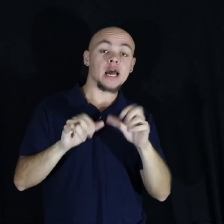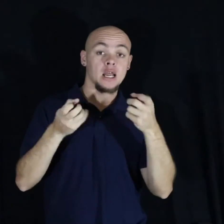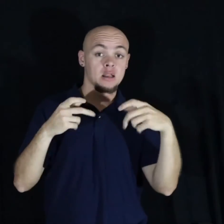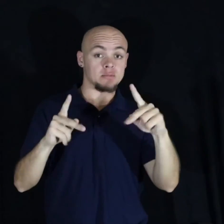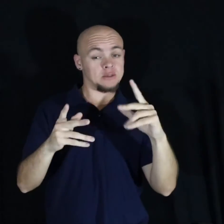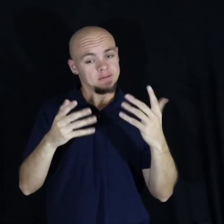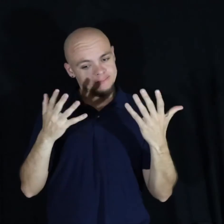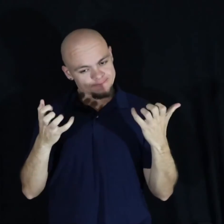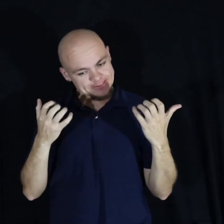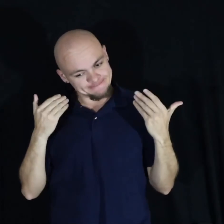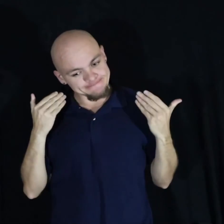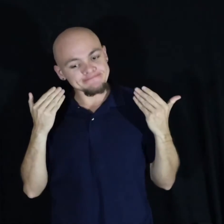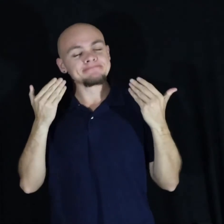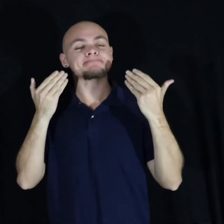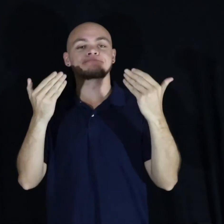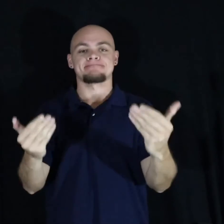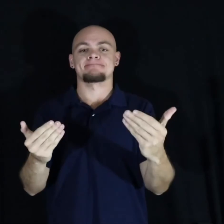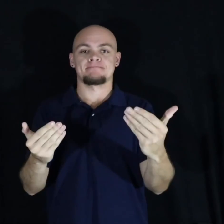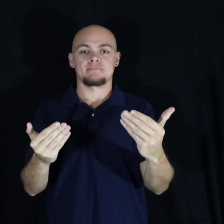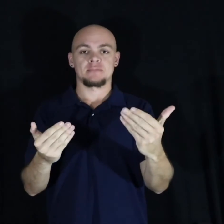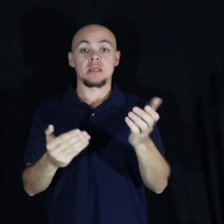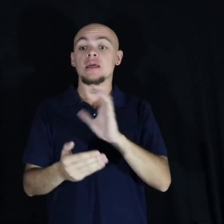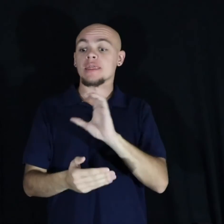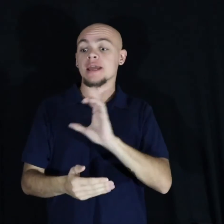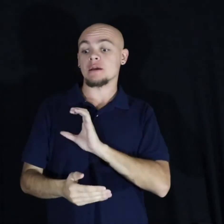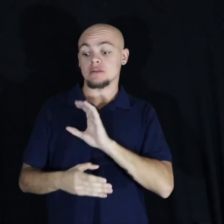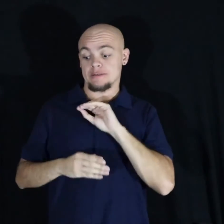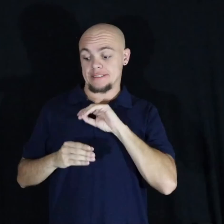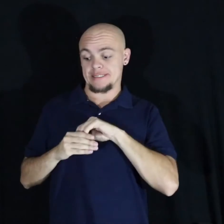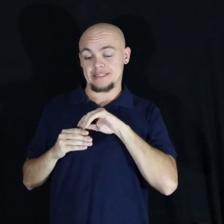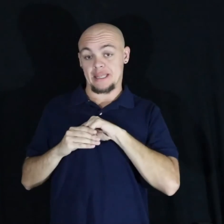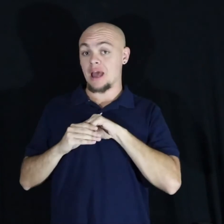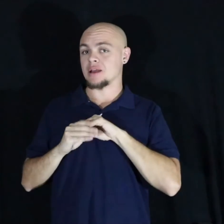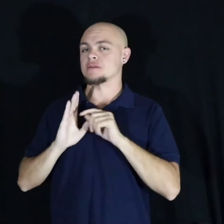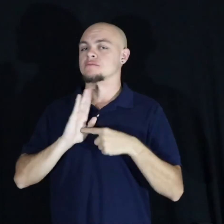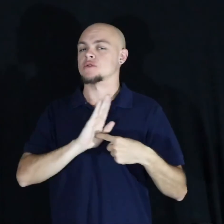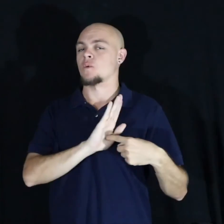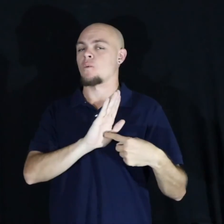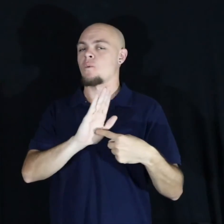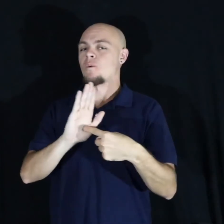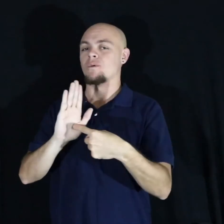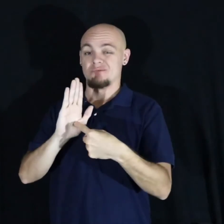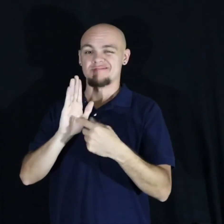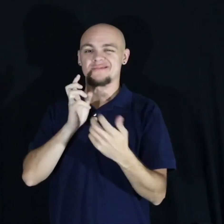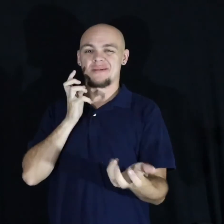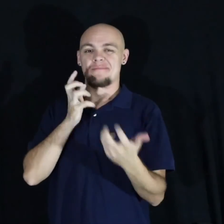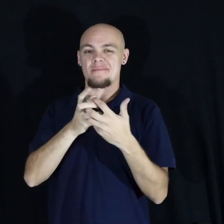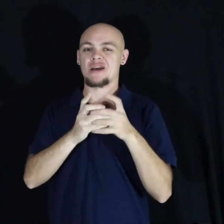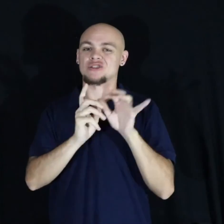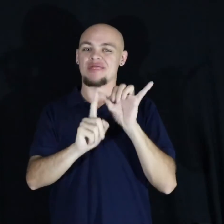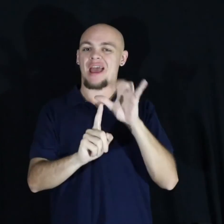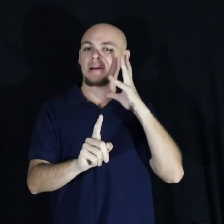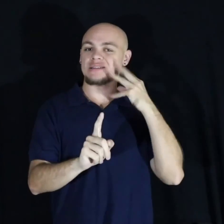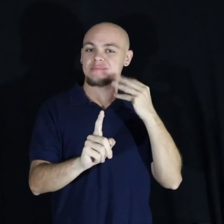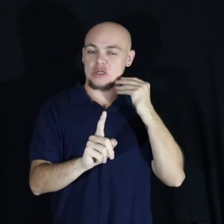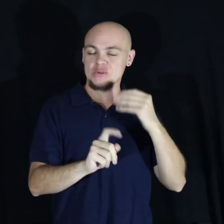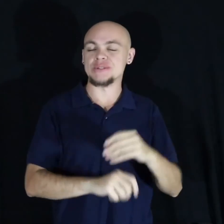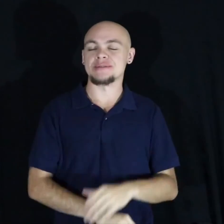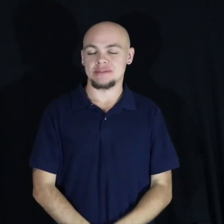out, by revealing the characteristics that we have within each of us that make us suitable for pursuing these